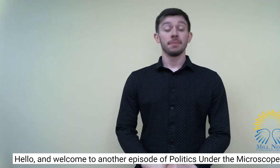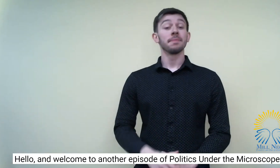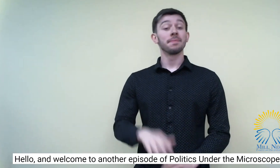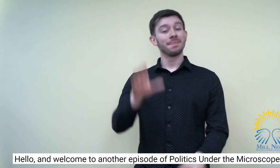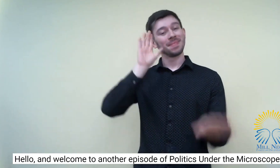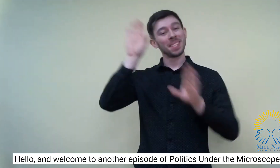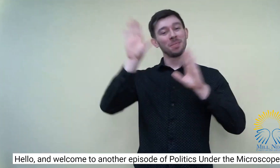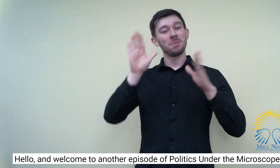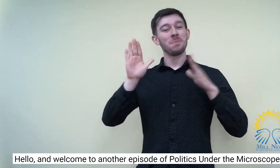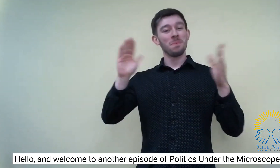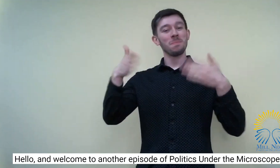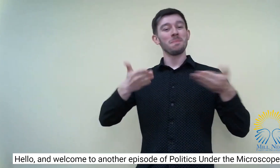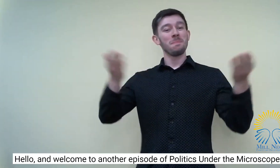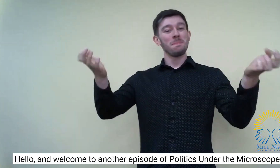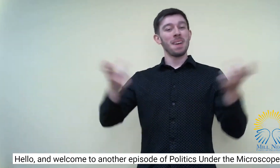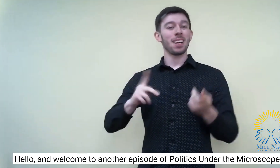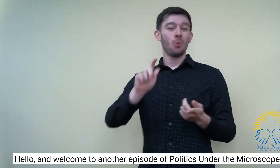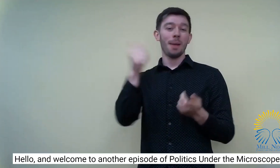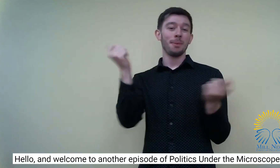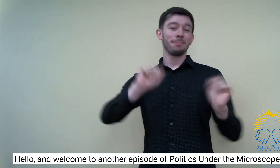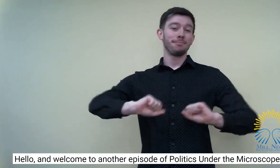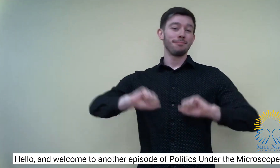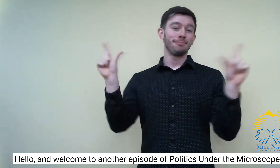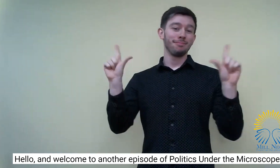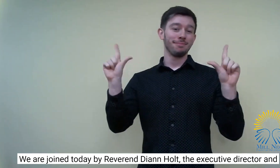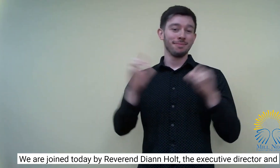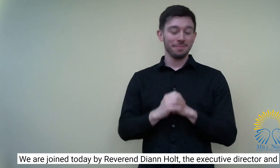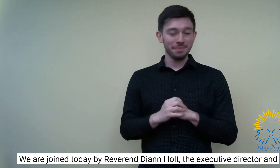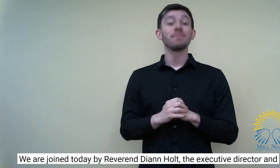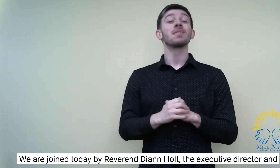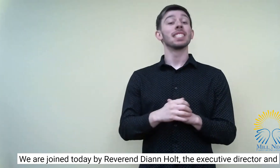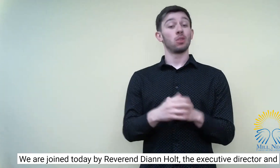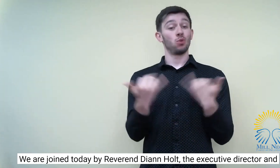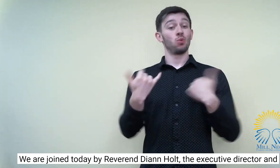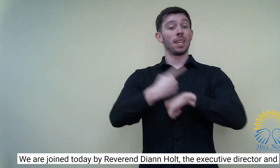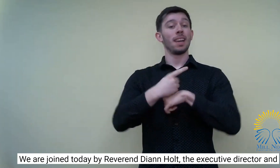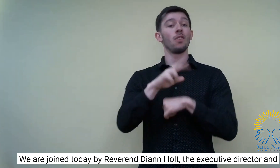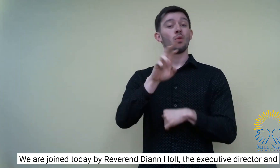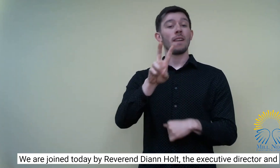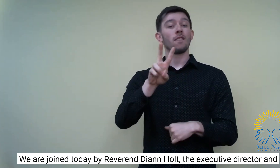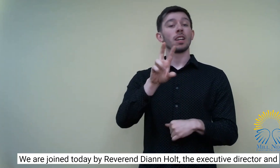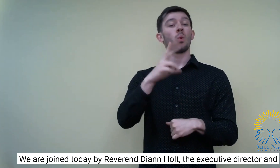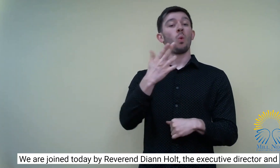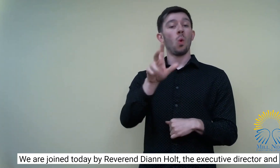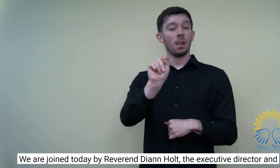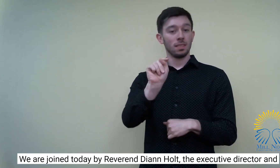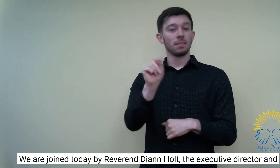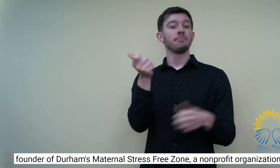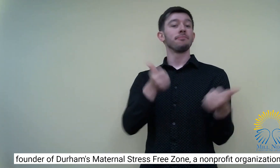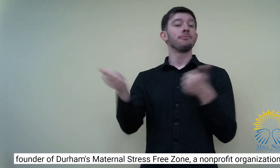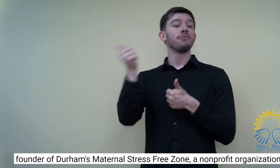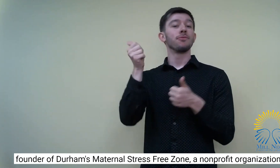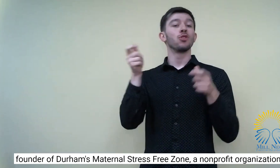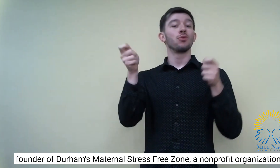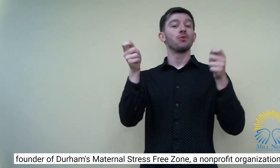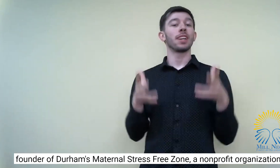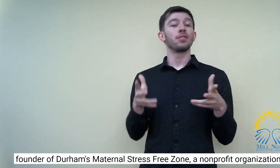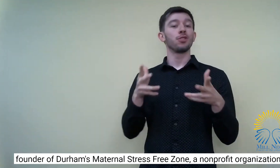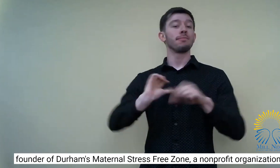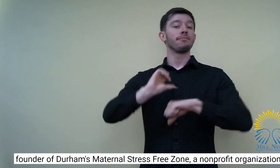Hello and welcome to another episode of Politics Under the Microscope. We are joined today by Reverend Diann Holt, the Executive Director and founder of Durham's Maternal